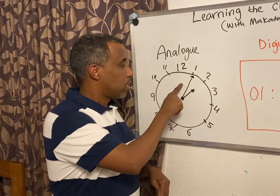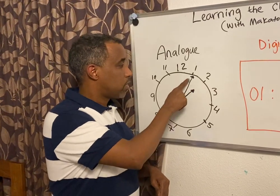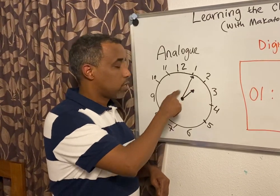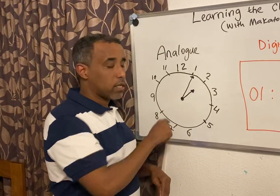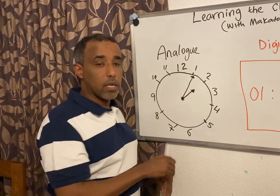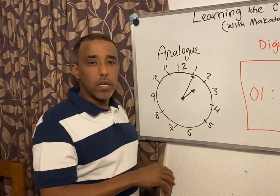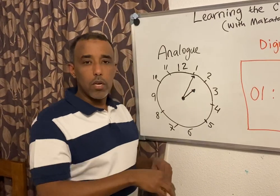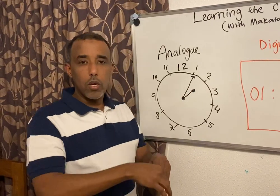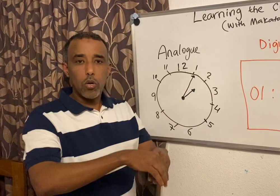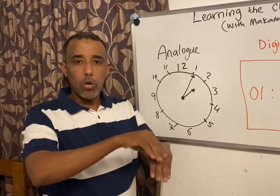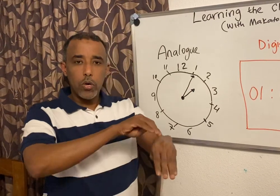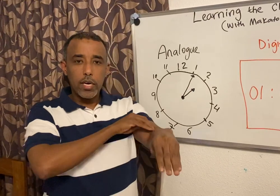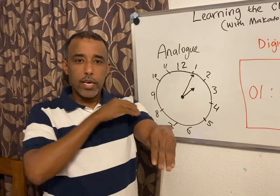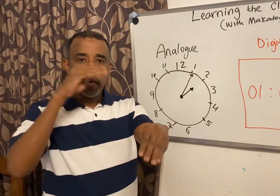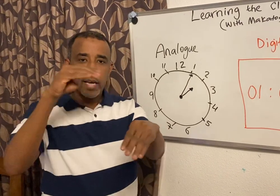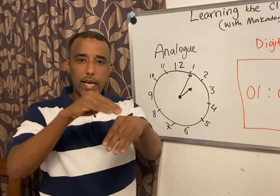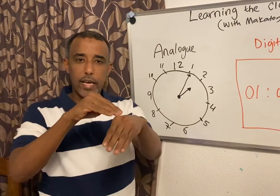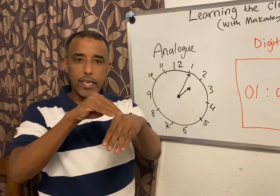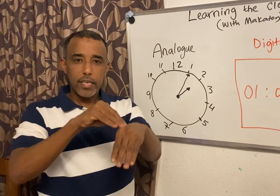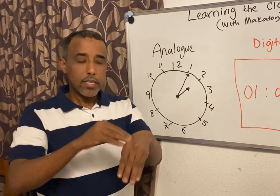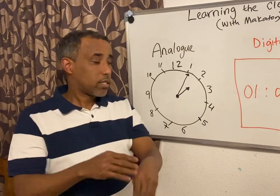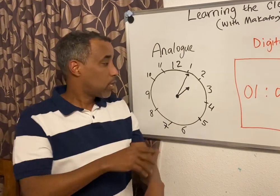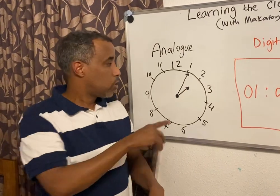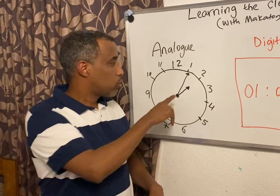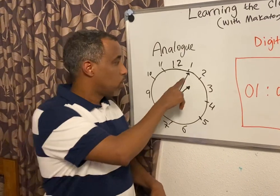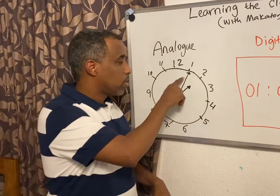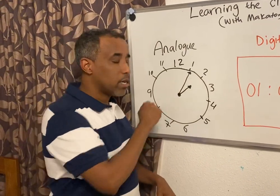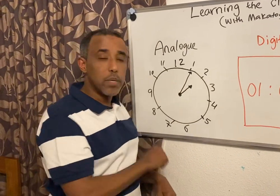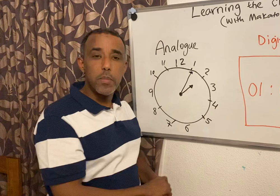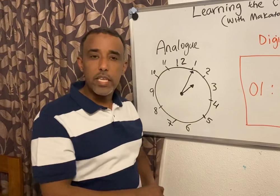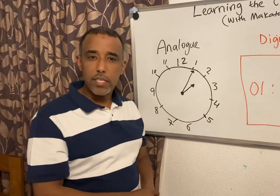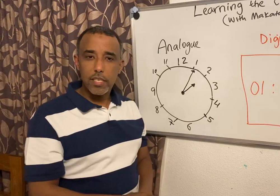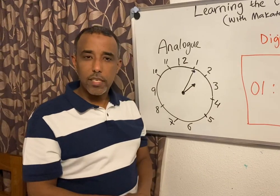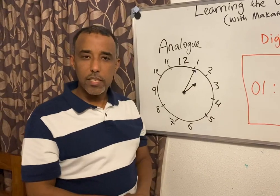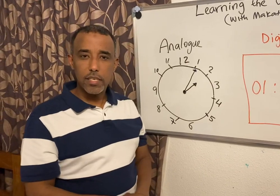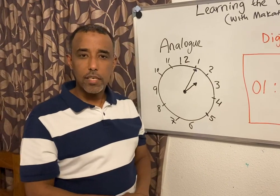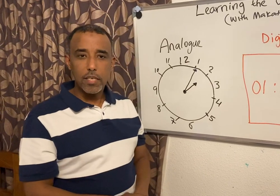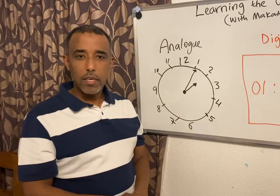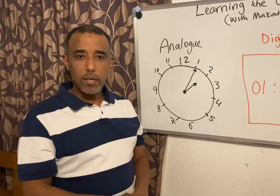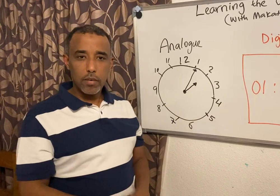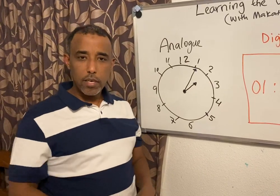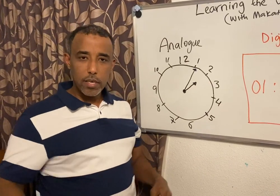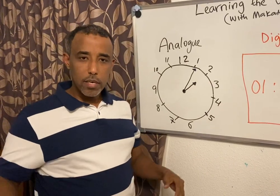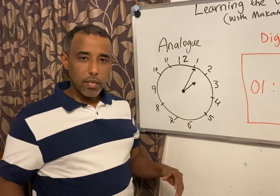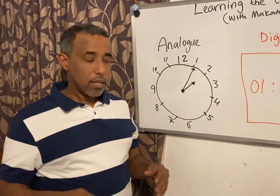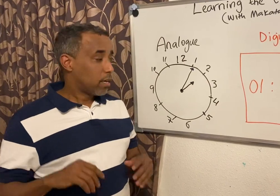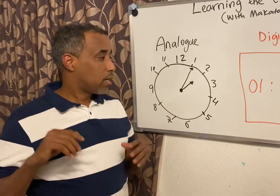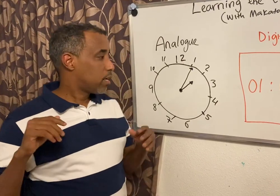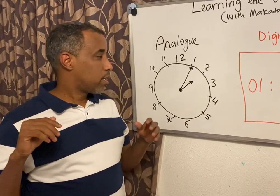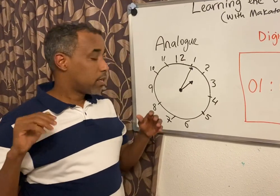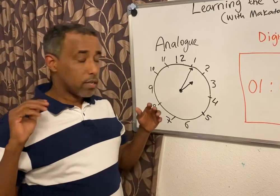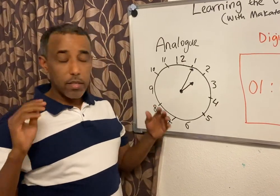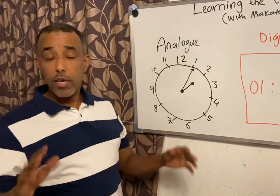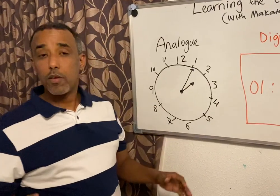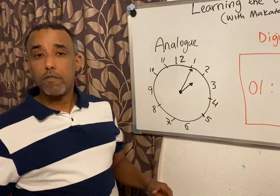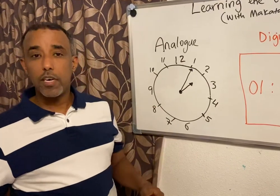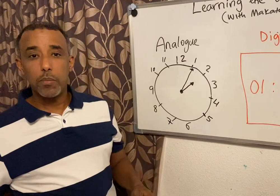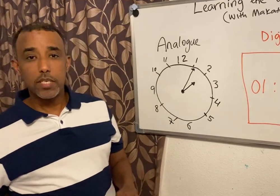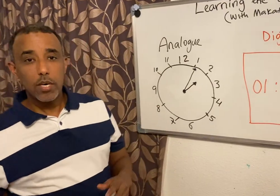and the long hand tells you in minutes. Okay, and thank you very much. I hope